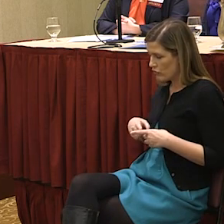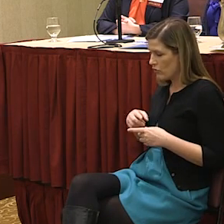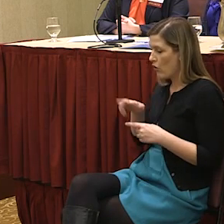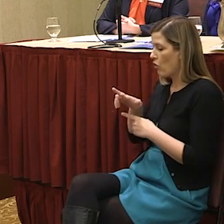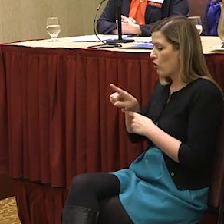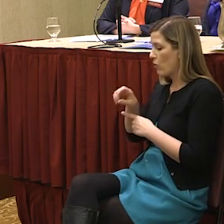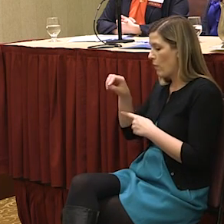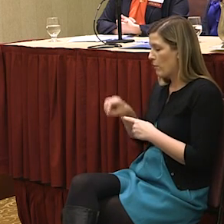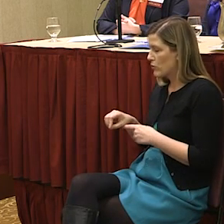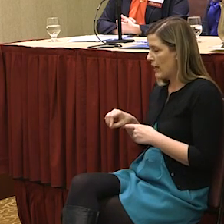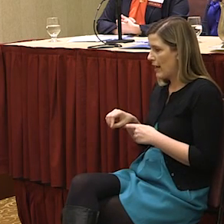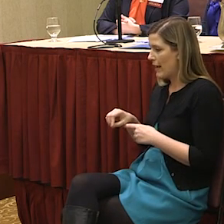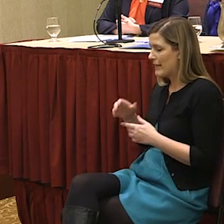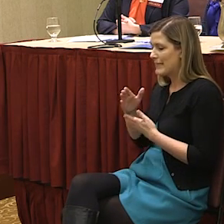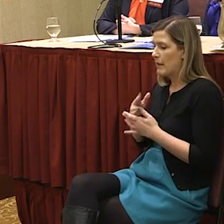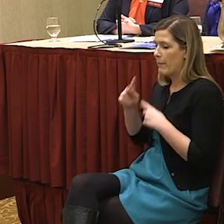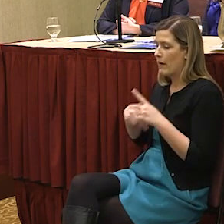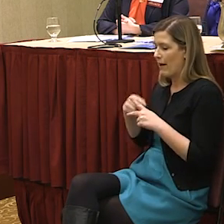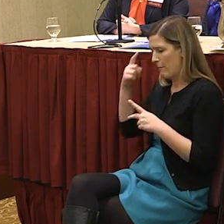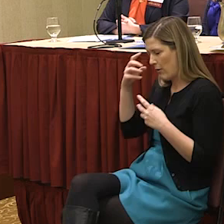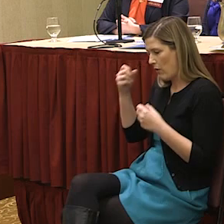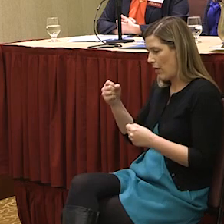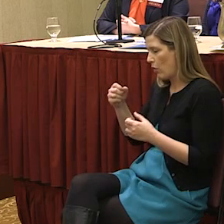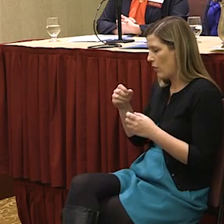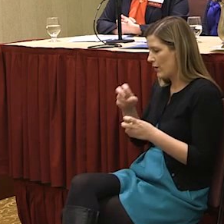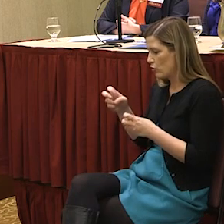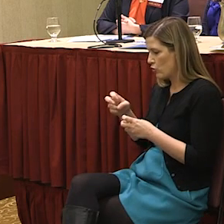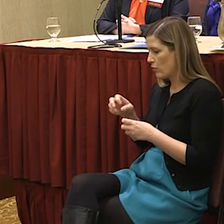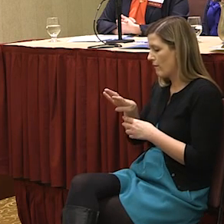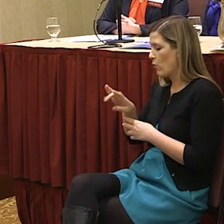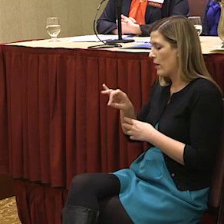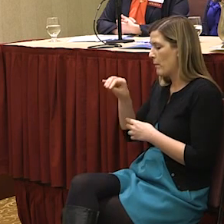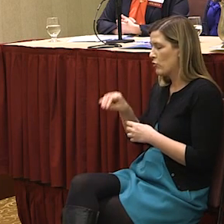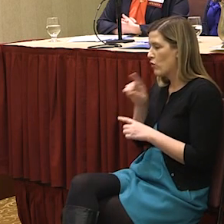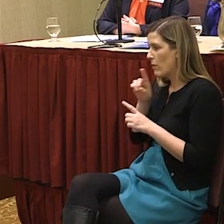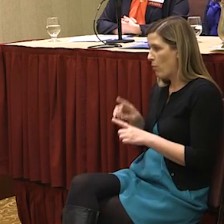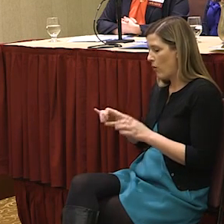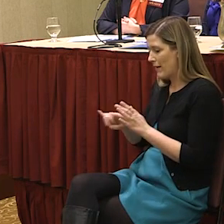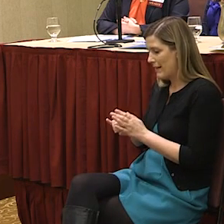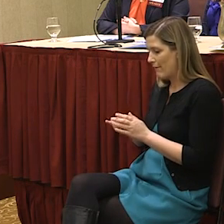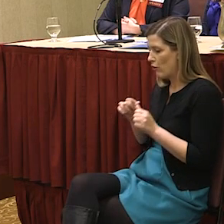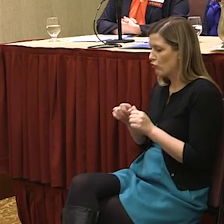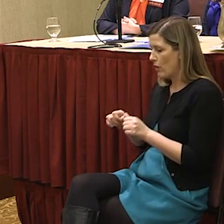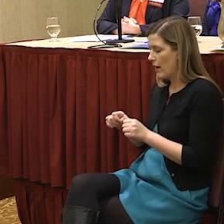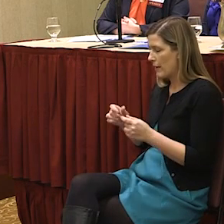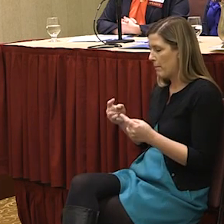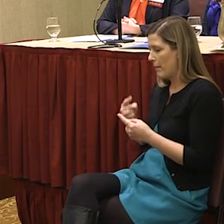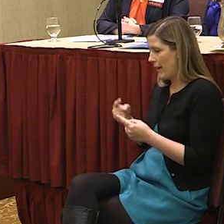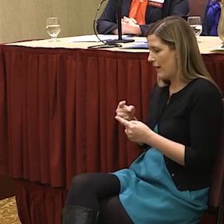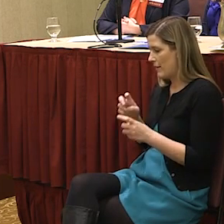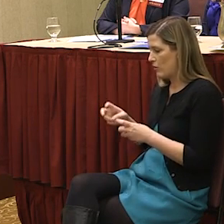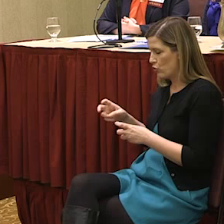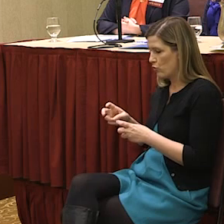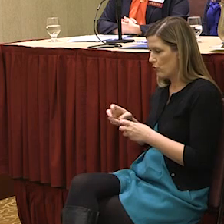and 31% some type of a mental health issue. And 48% of them so far have identified a chronic pain issue. I can't tell